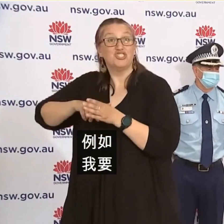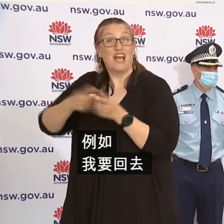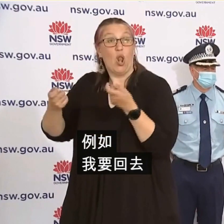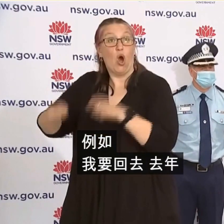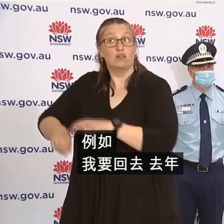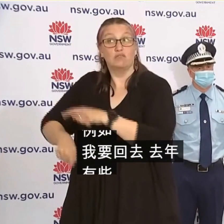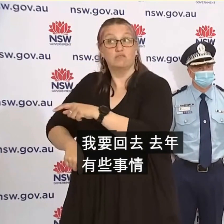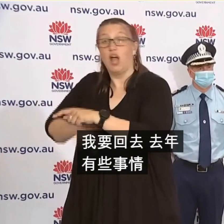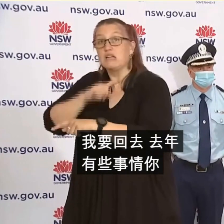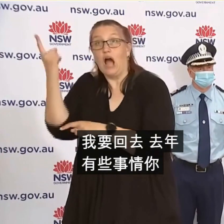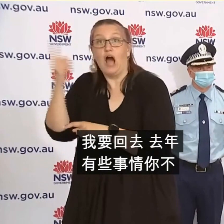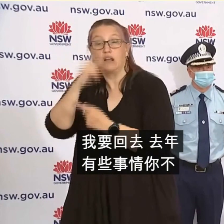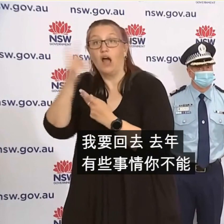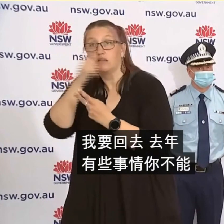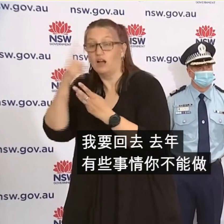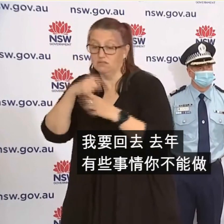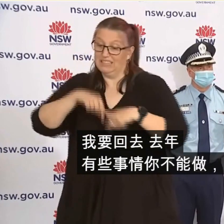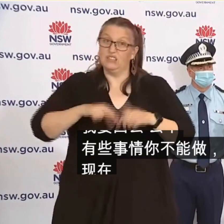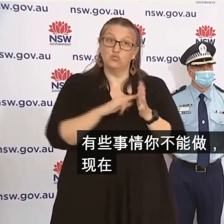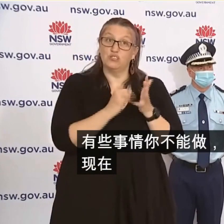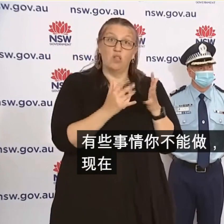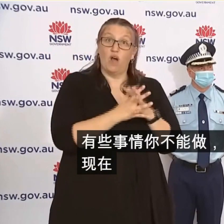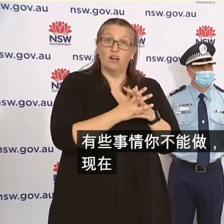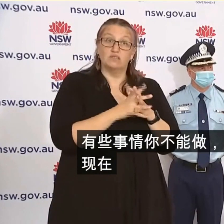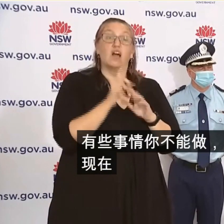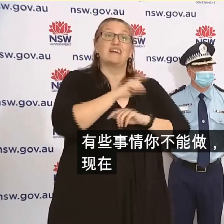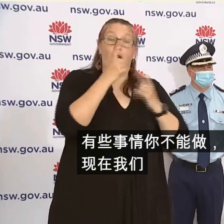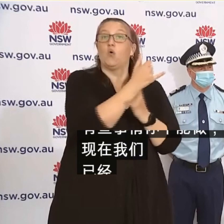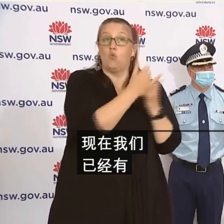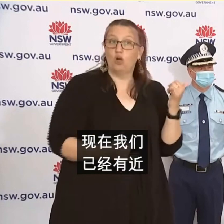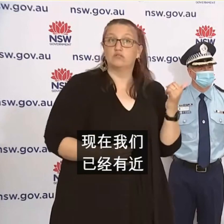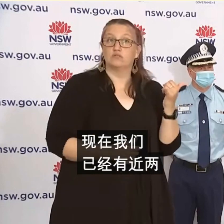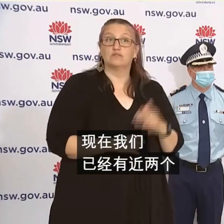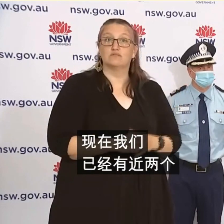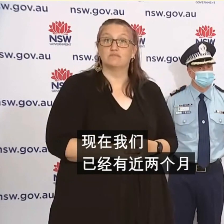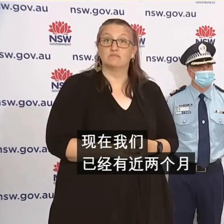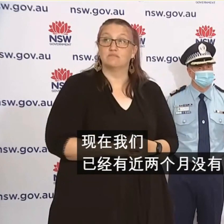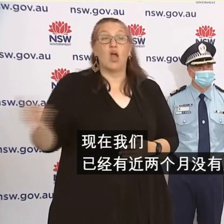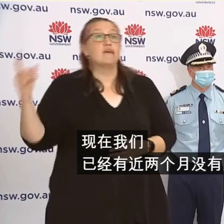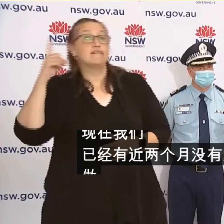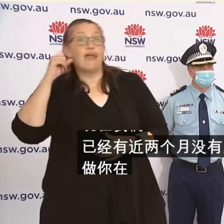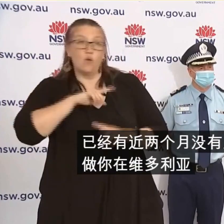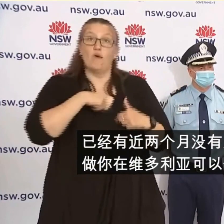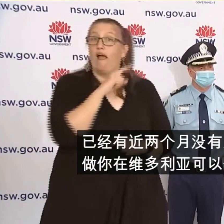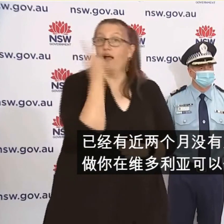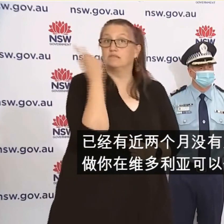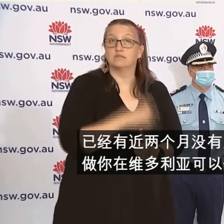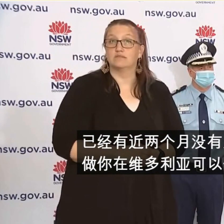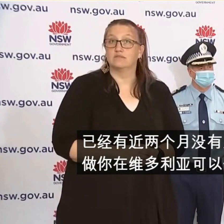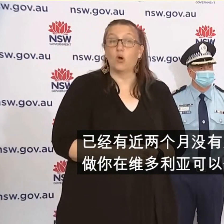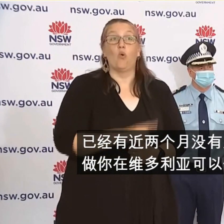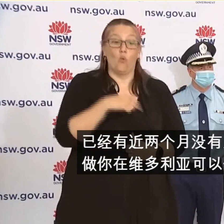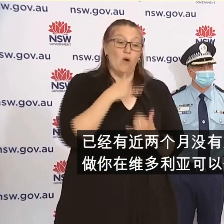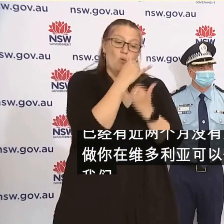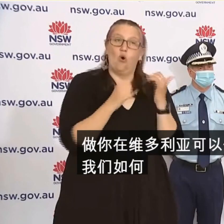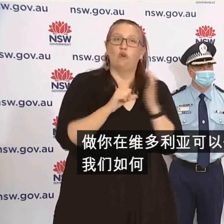going back to last year. There are certain classes of things you can't do now, none of us have been able to do for nearly 2 months, that you were able to do in Victoria. So we're